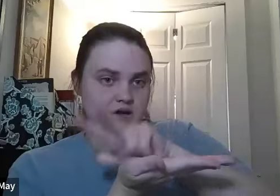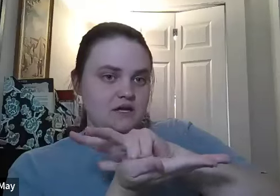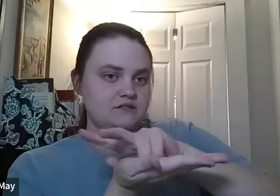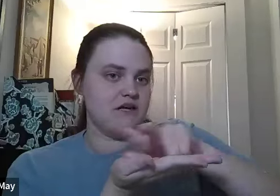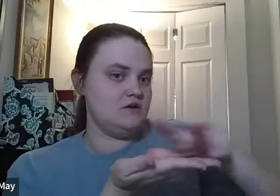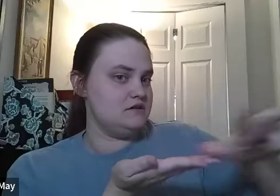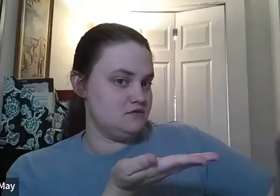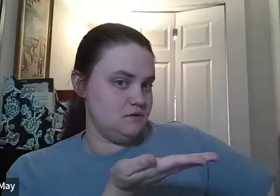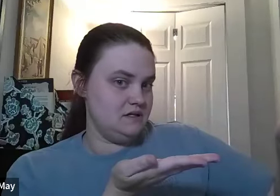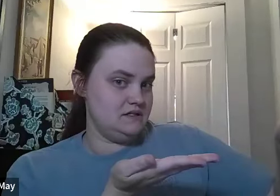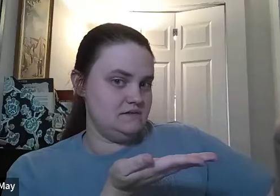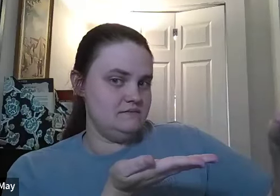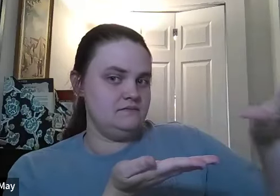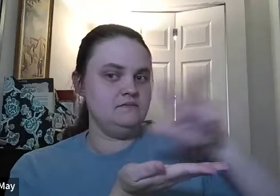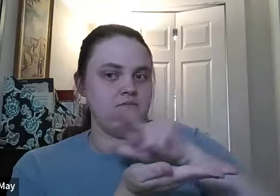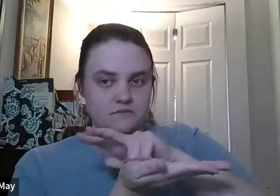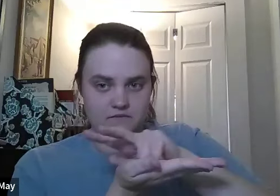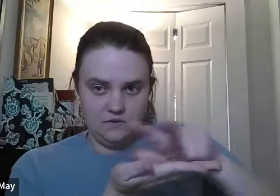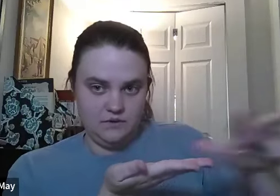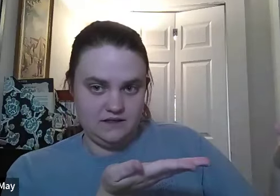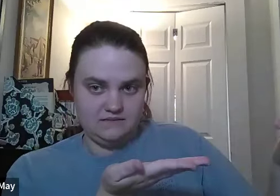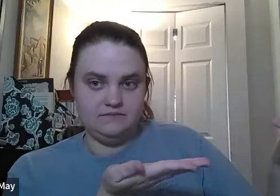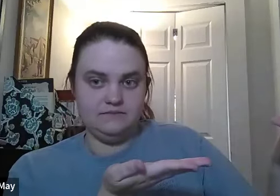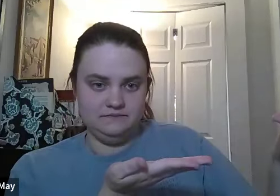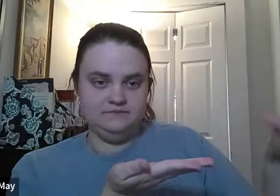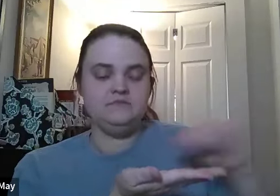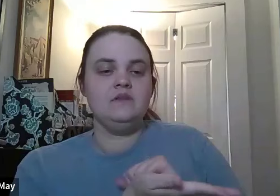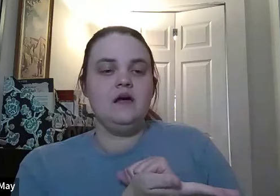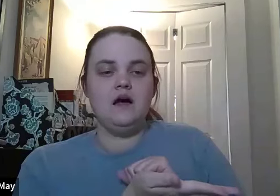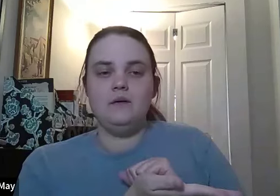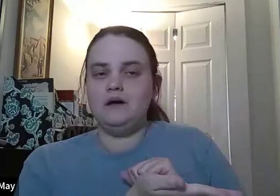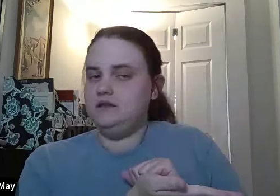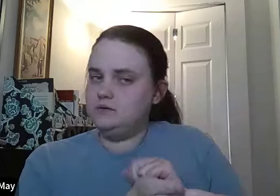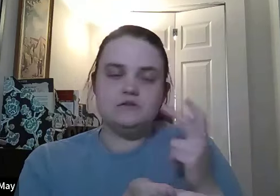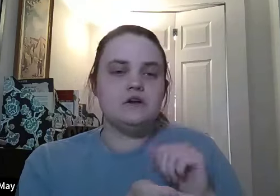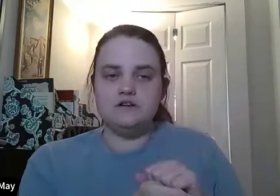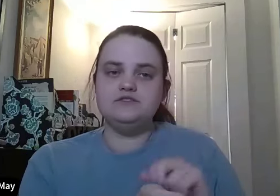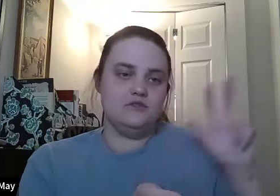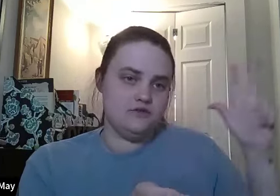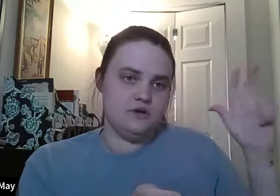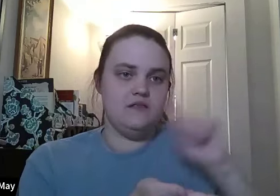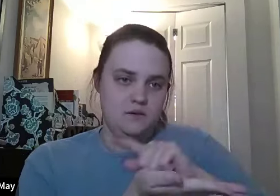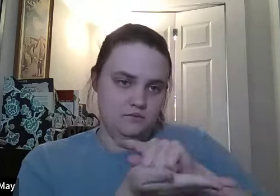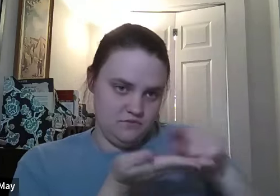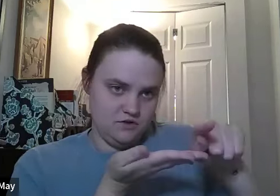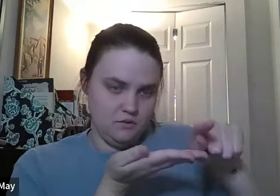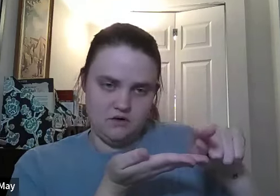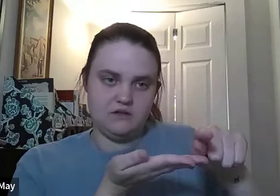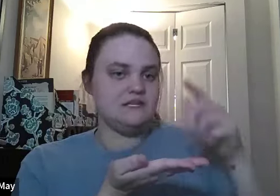and you slide it across 3 weeks. 3 weeks. You still can also do the 3 and then do the 1 across. That